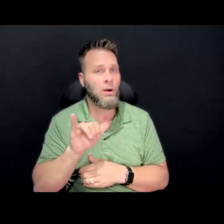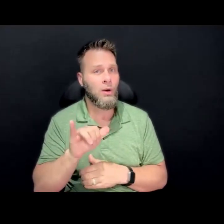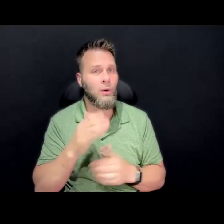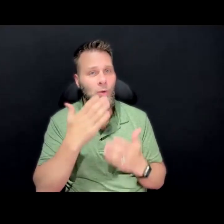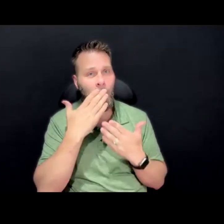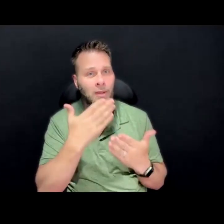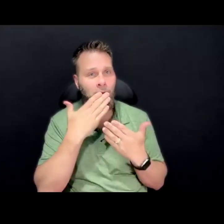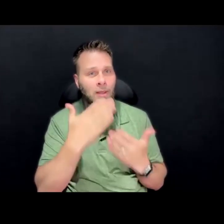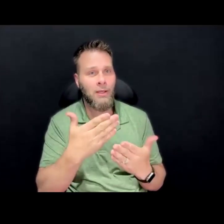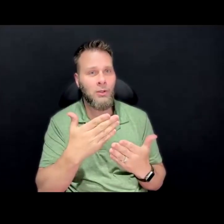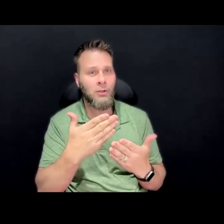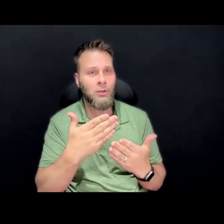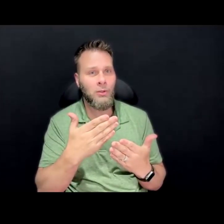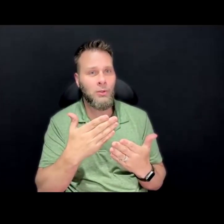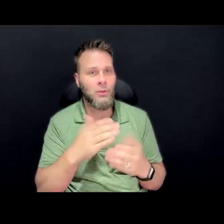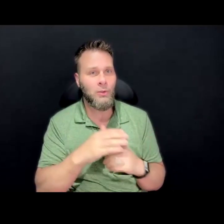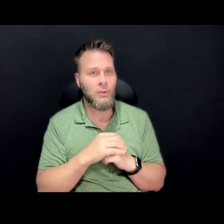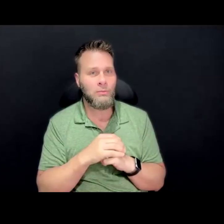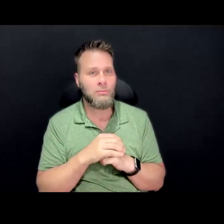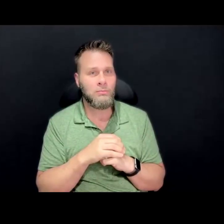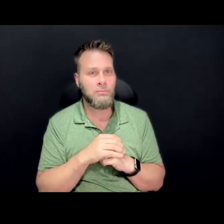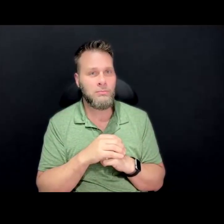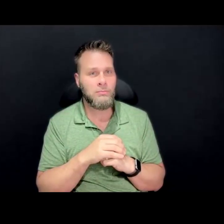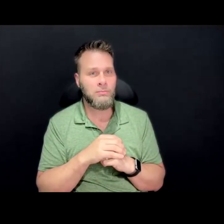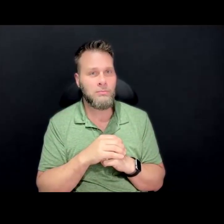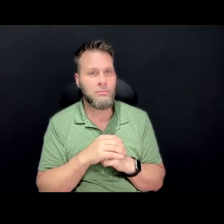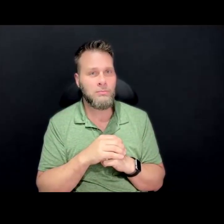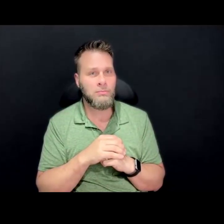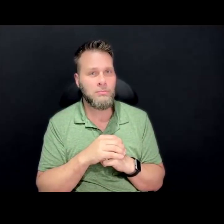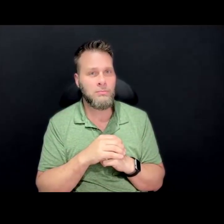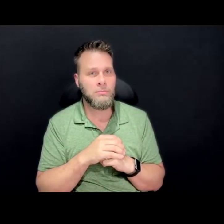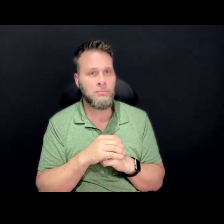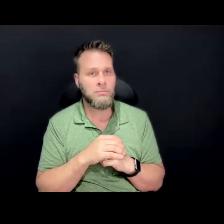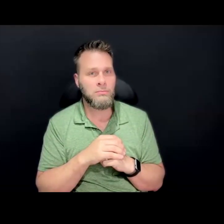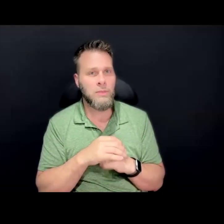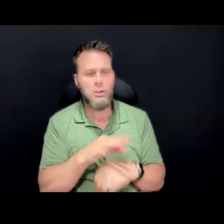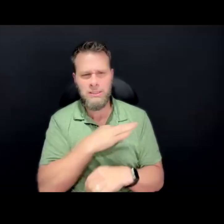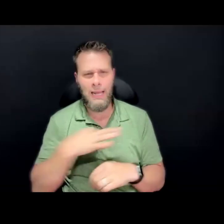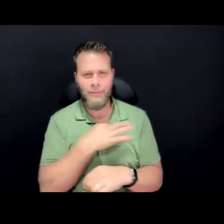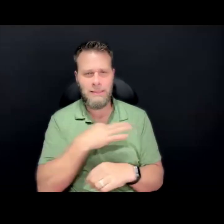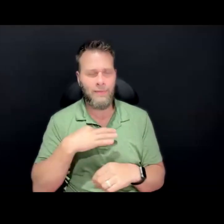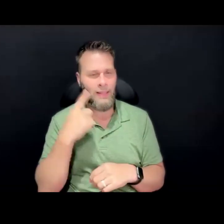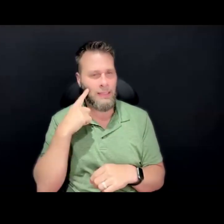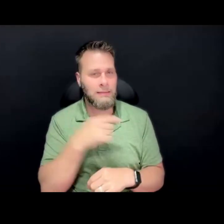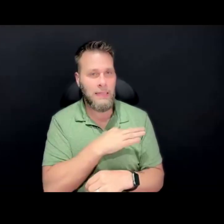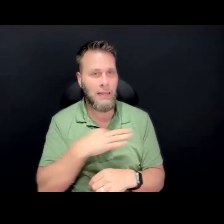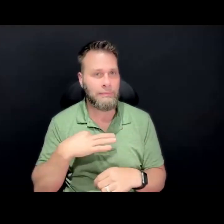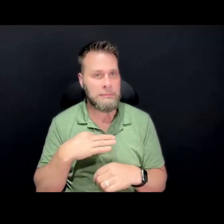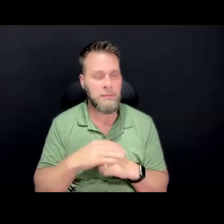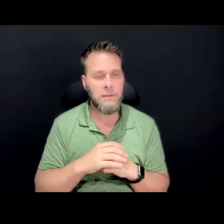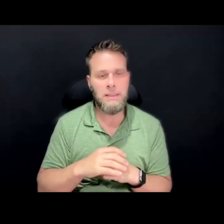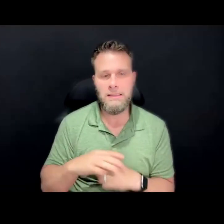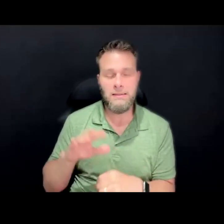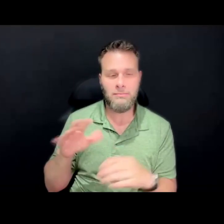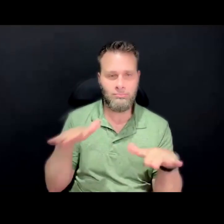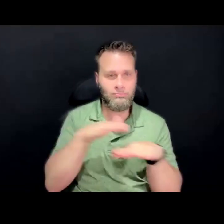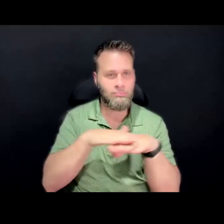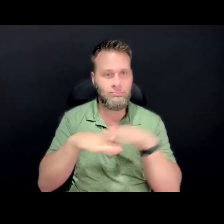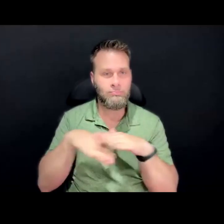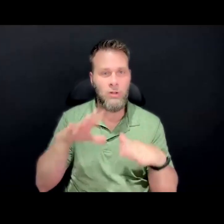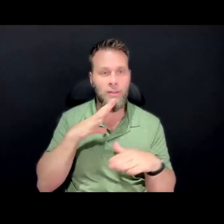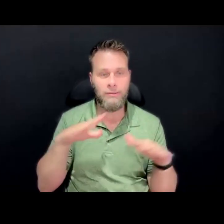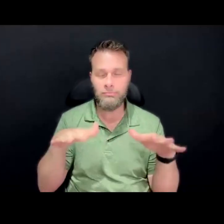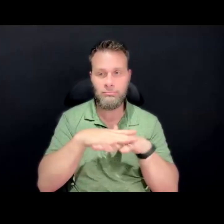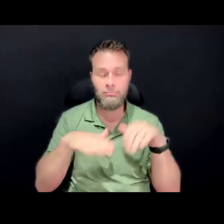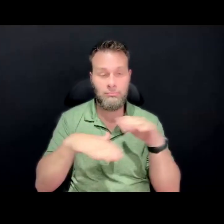you. Yes. You can tell me the number, I will tell her. Sure, it's 617